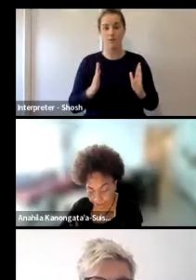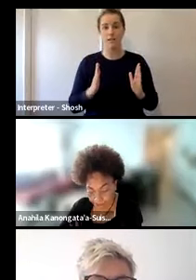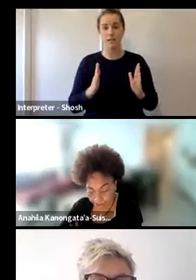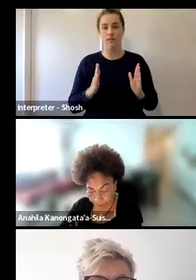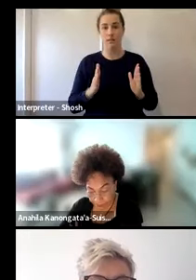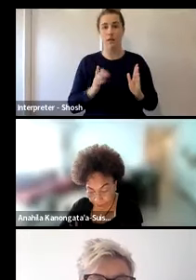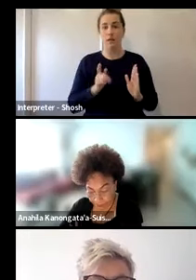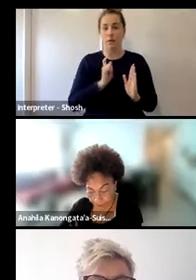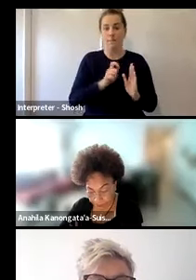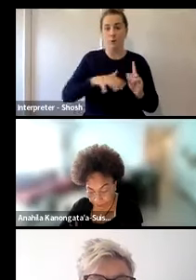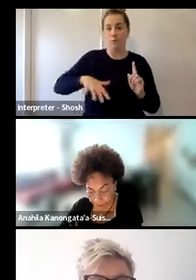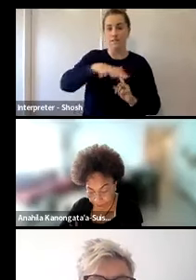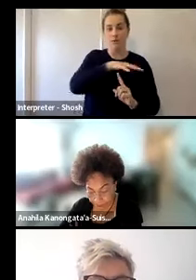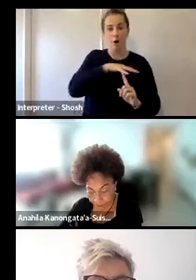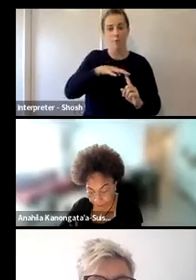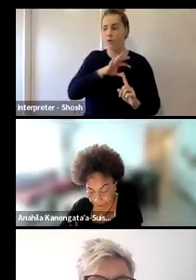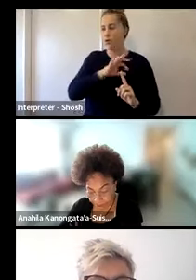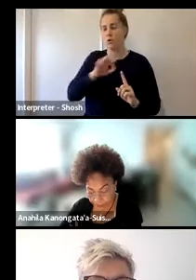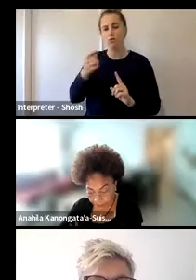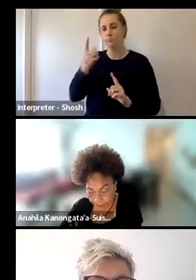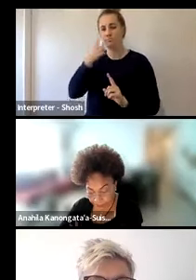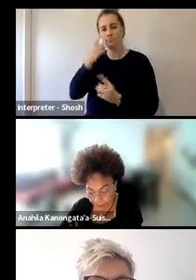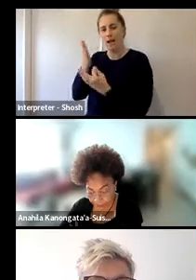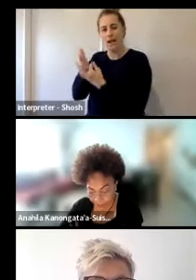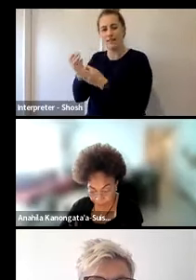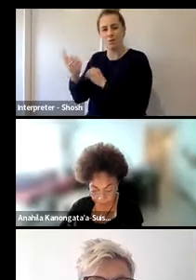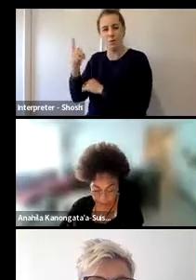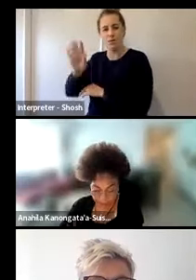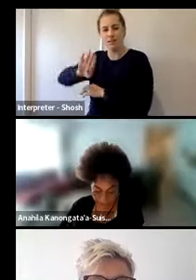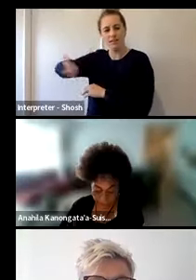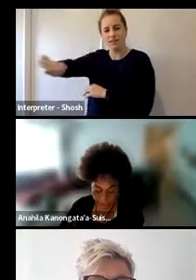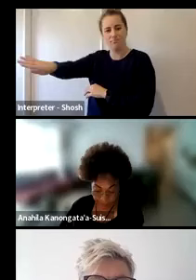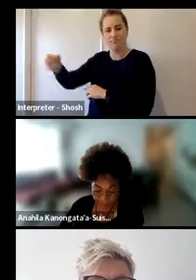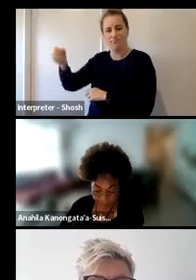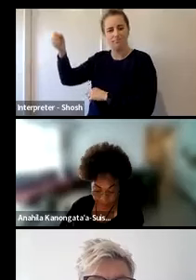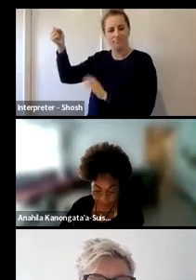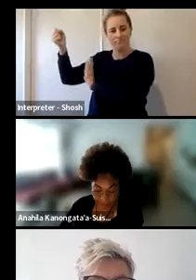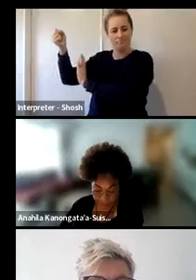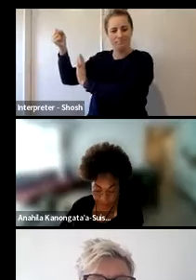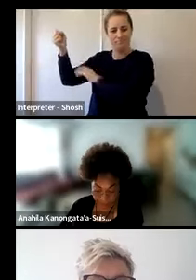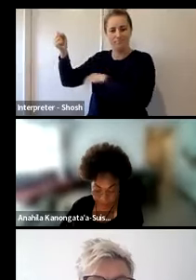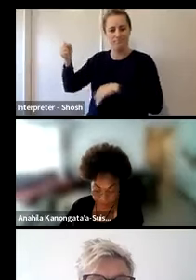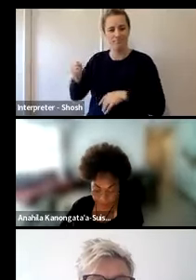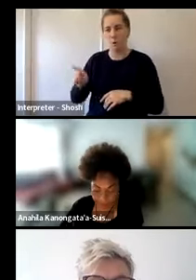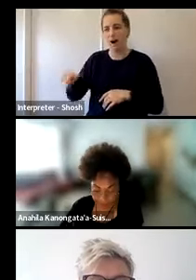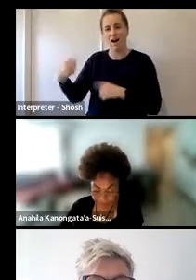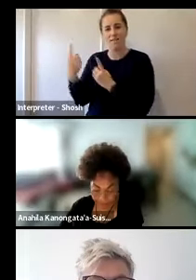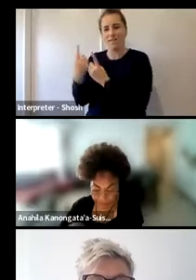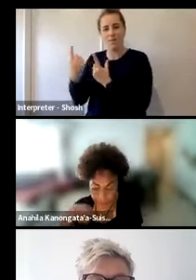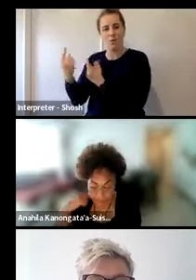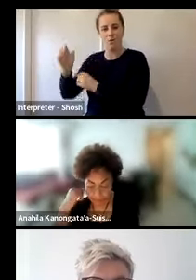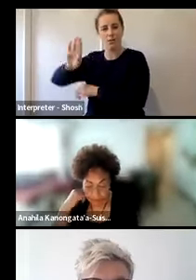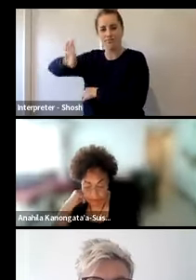built environment, rather than access to events or what else people are up to.